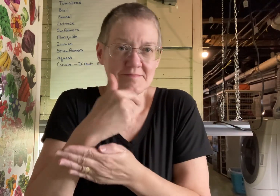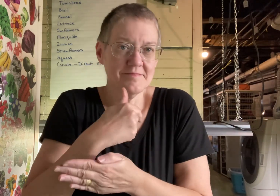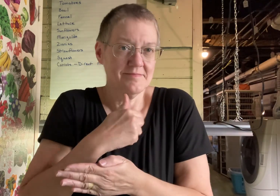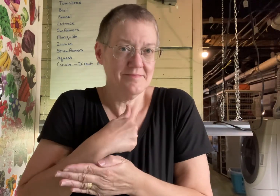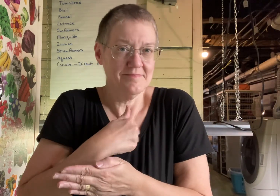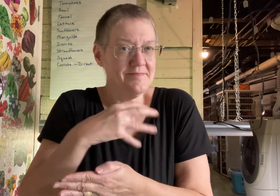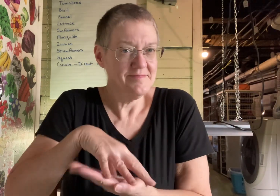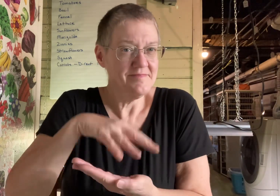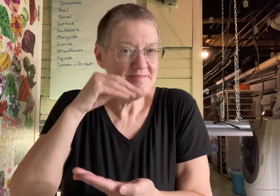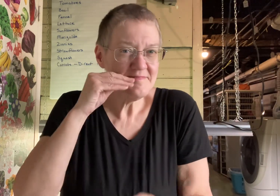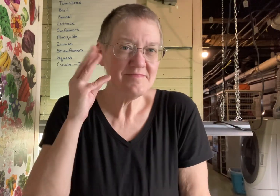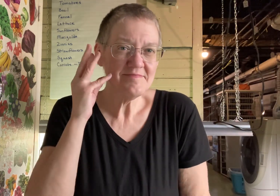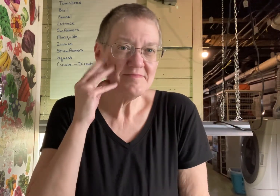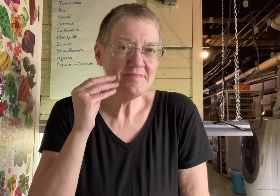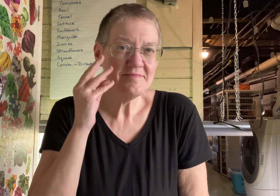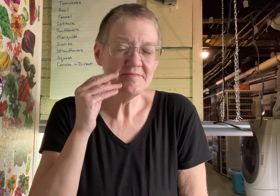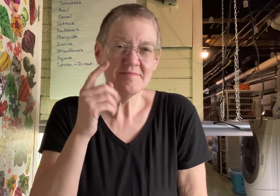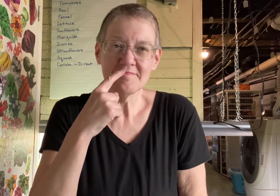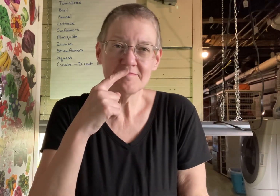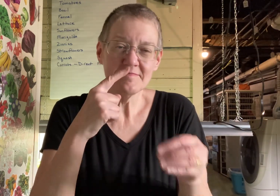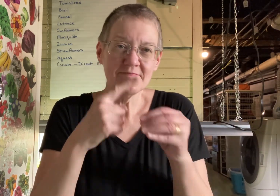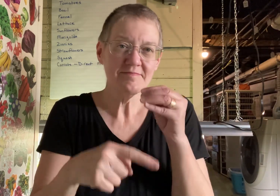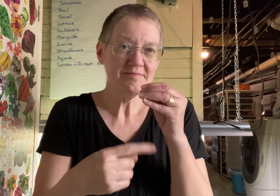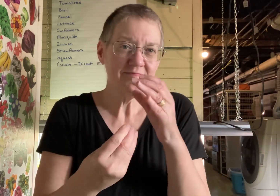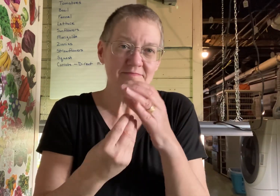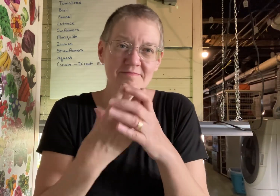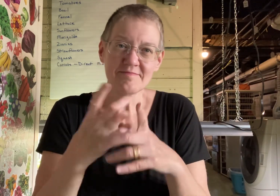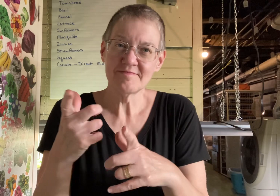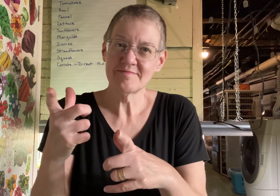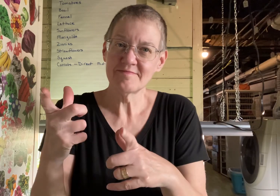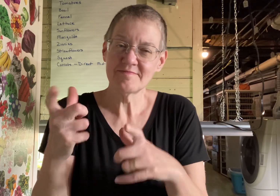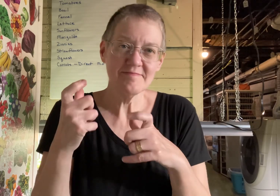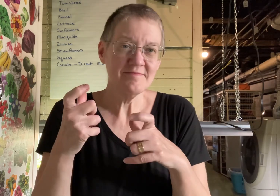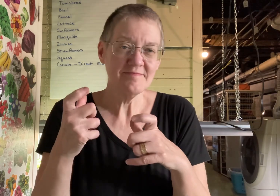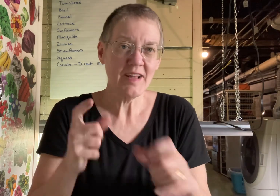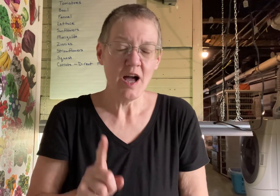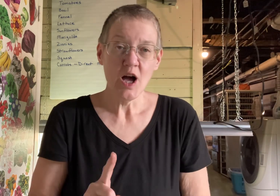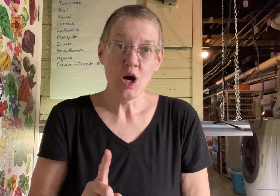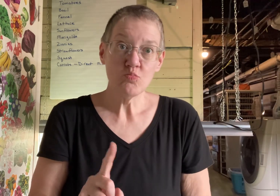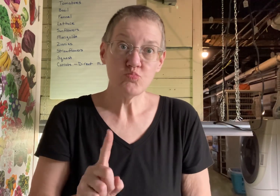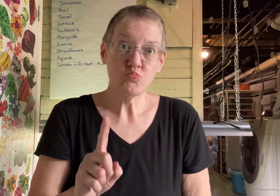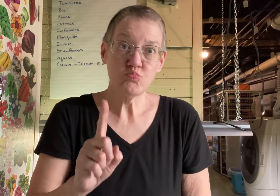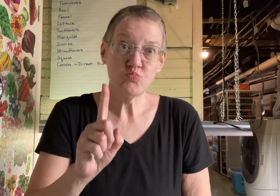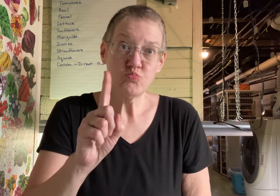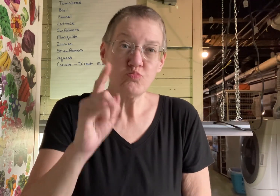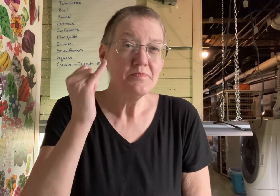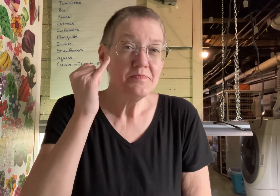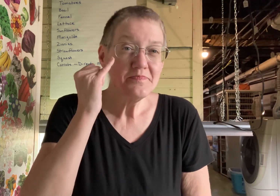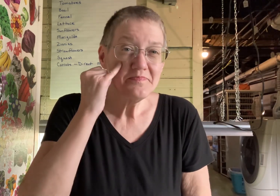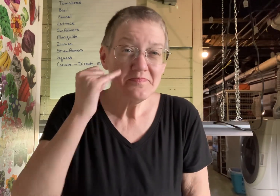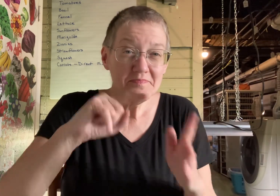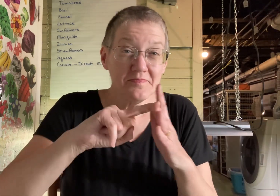4 weeks before our last frost because I've learned from experience tomato seedlings grow